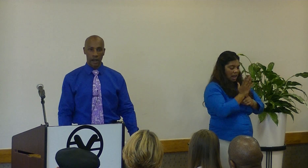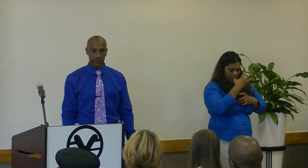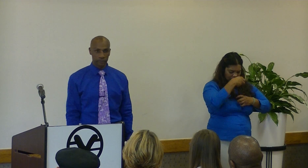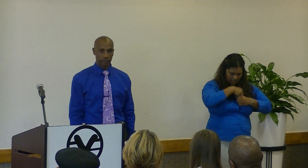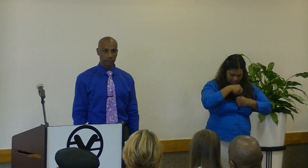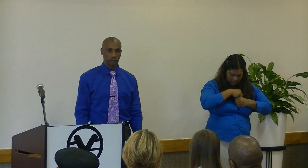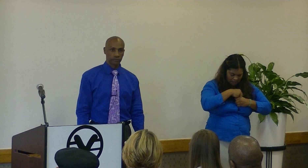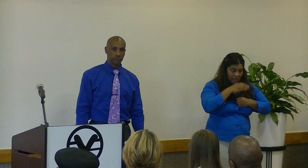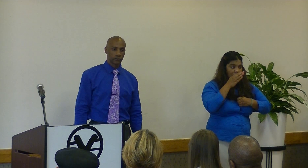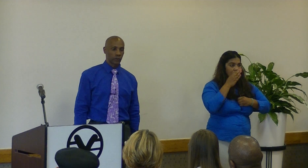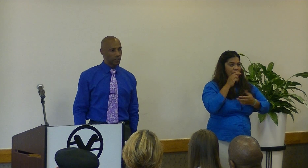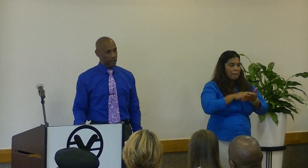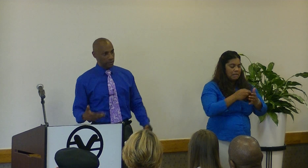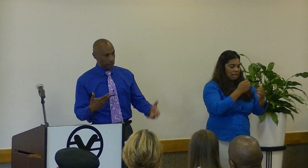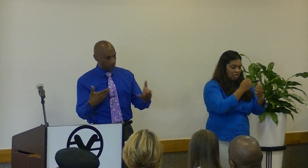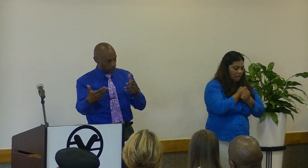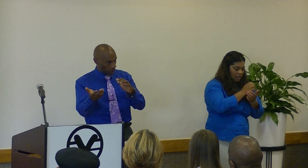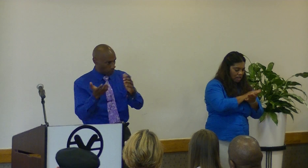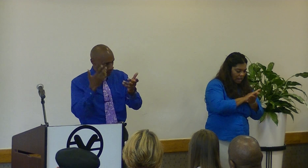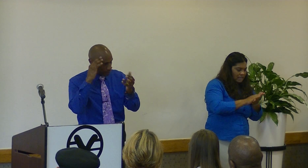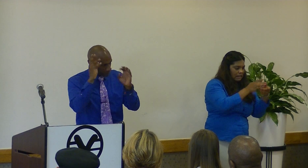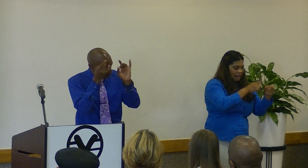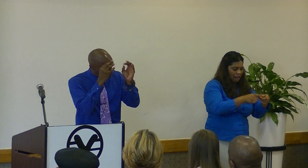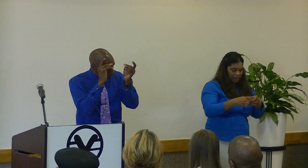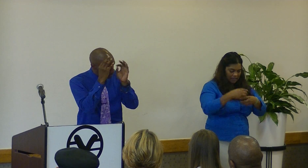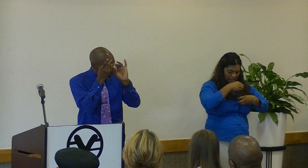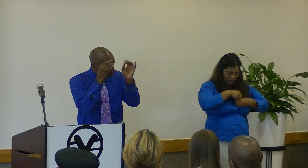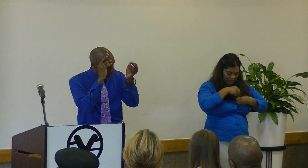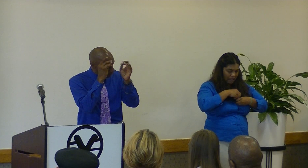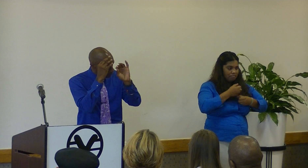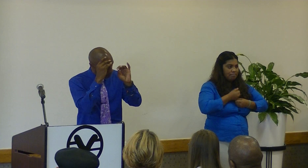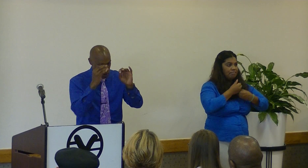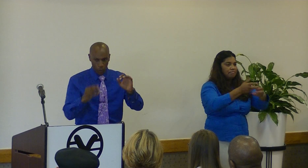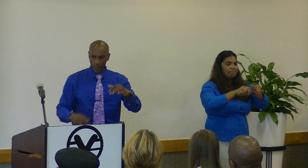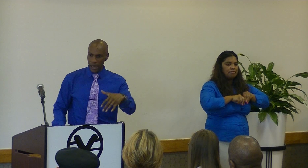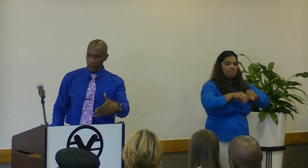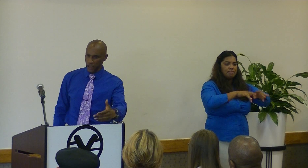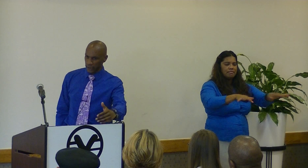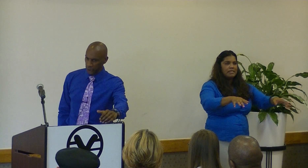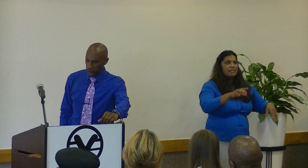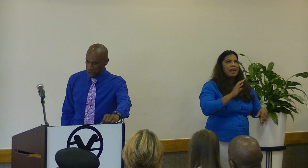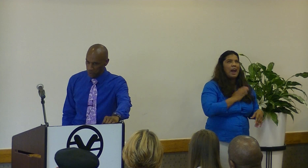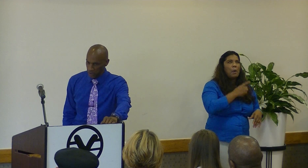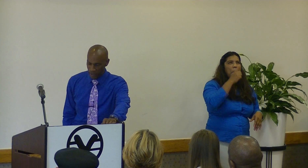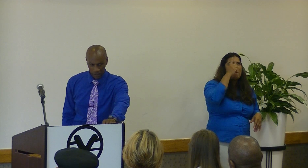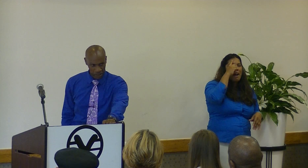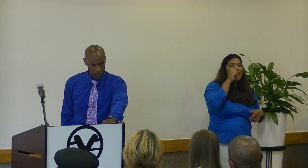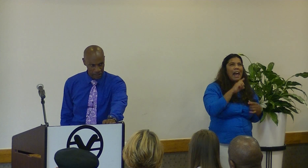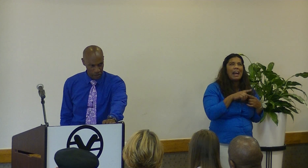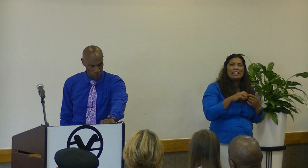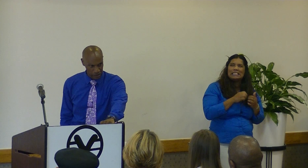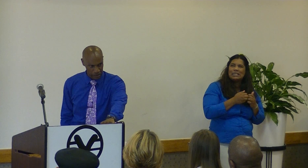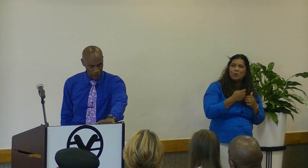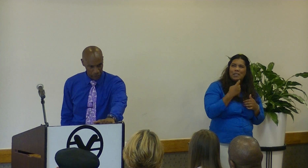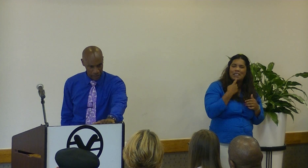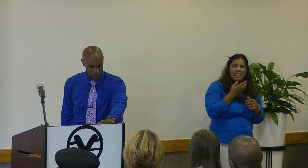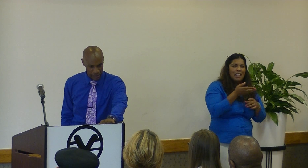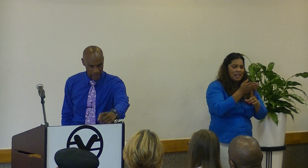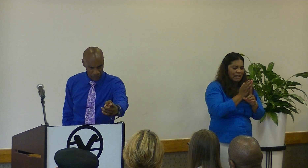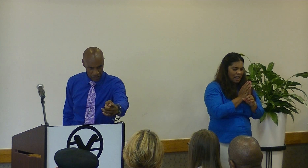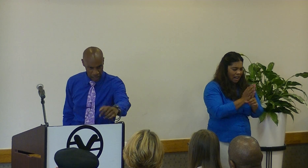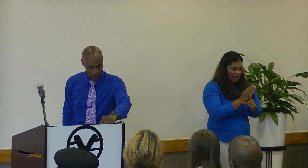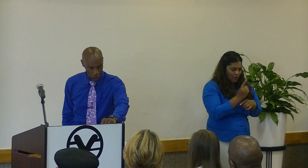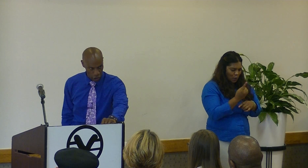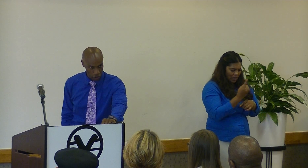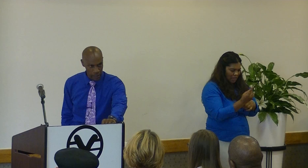with God. Well, then our minds try to grapple around, well, how exactly do I speak about it being the only thing there is,